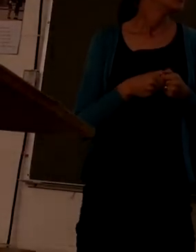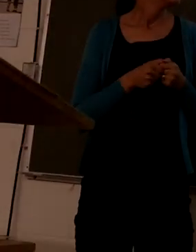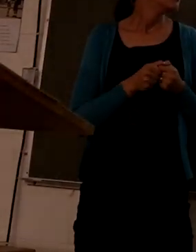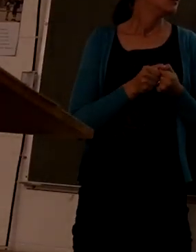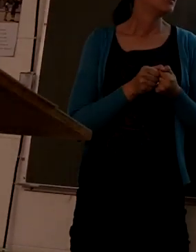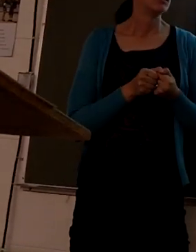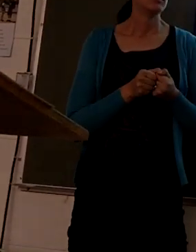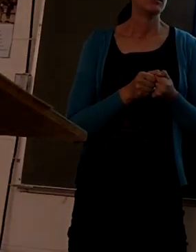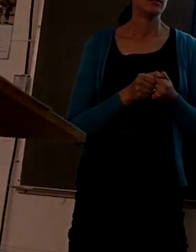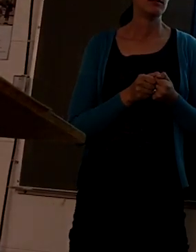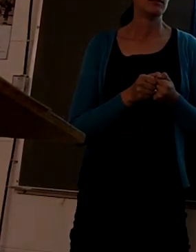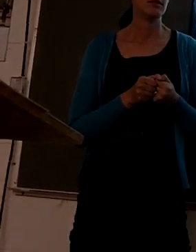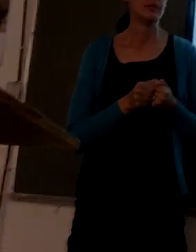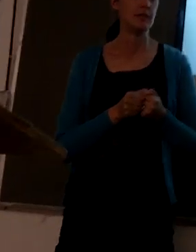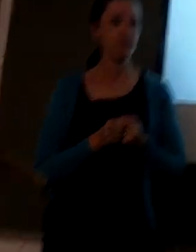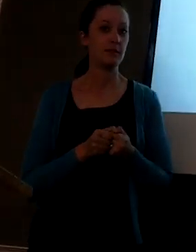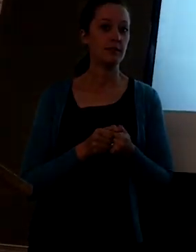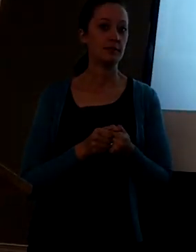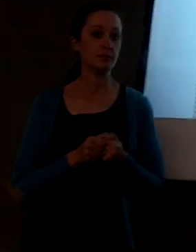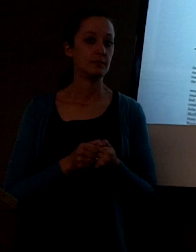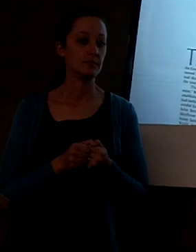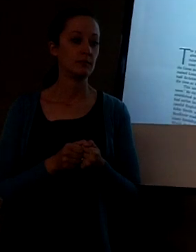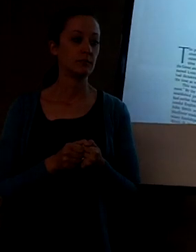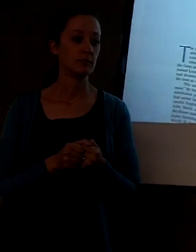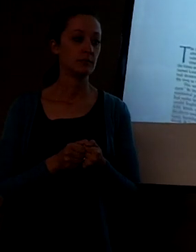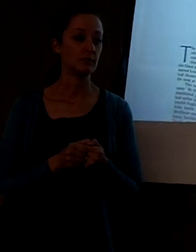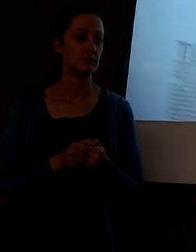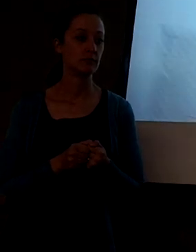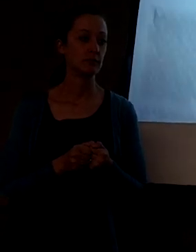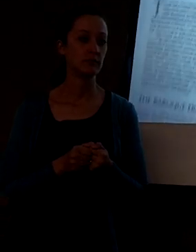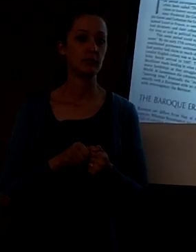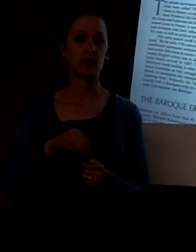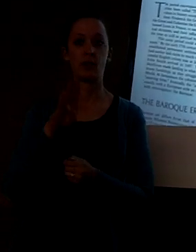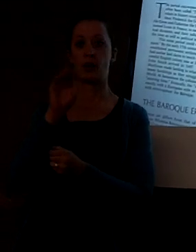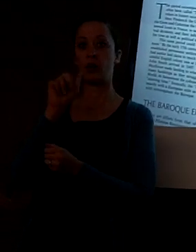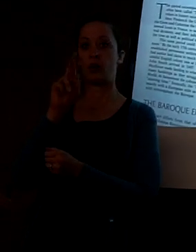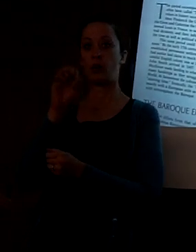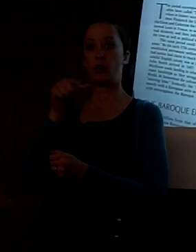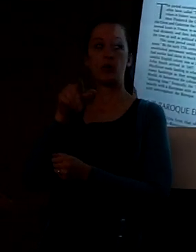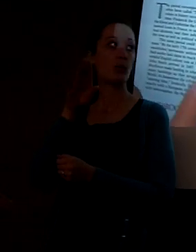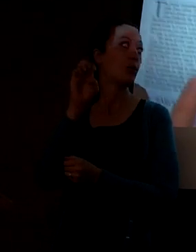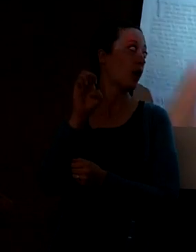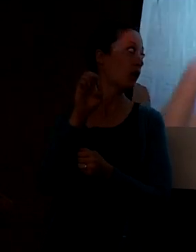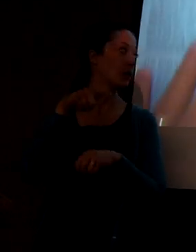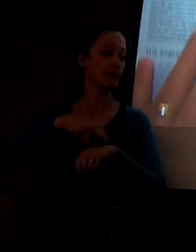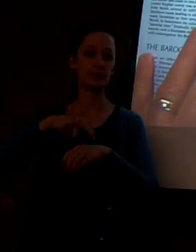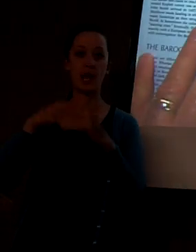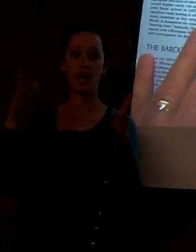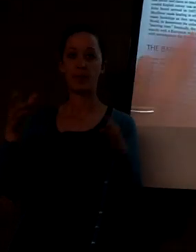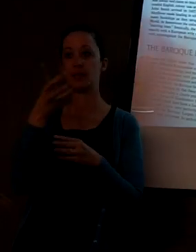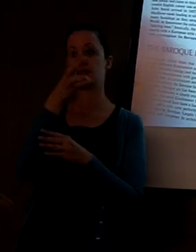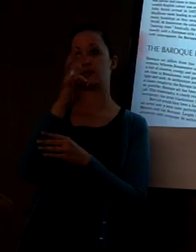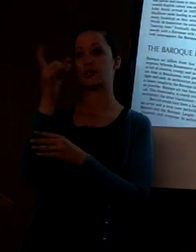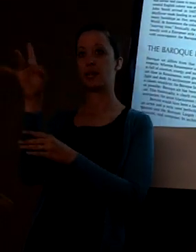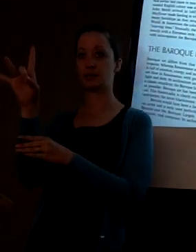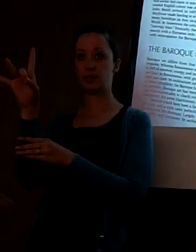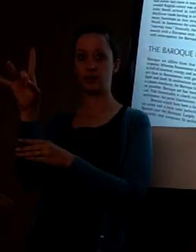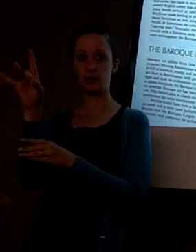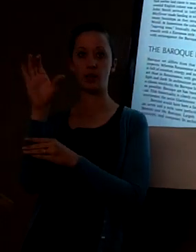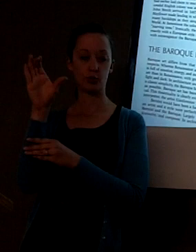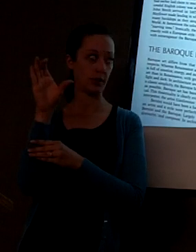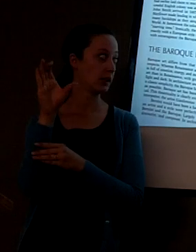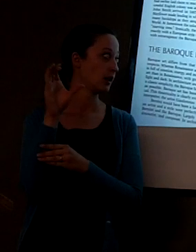but George, anyway. The Baroque period, 17th and 18th centuries, we're talking about the age of the